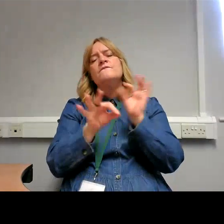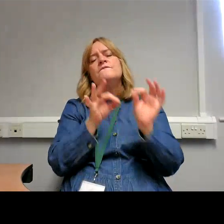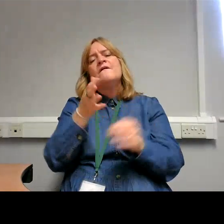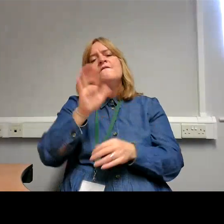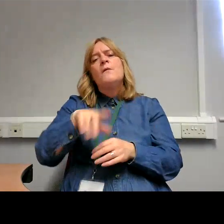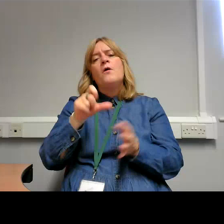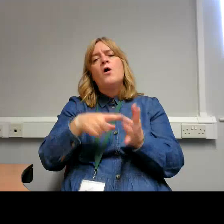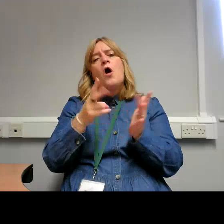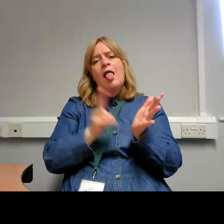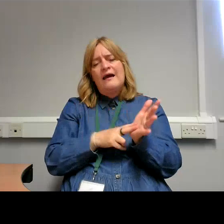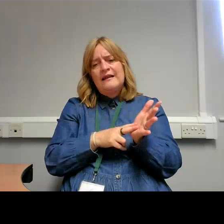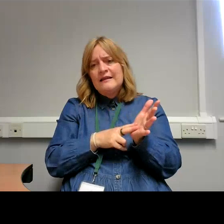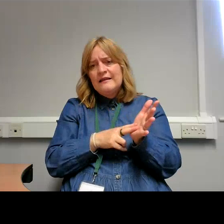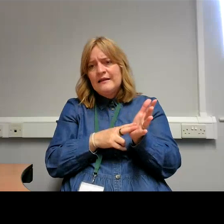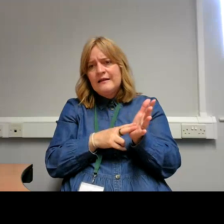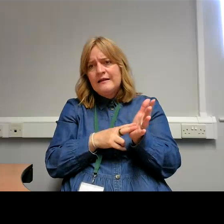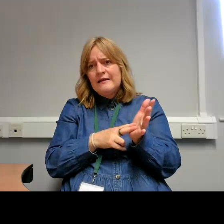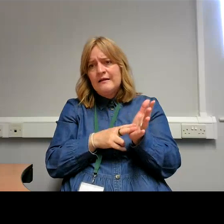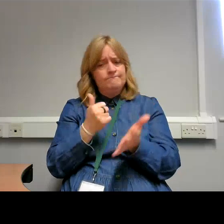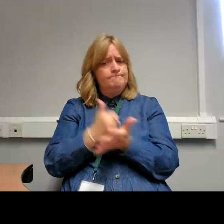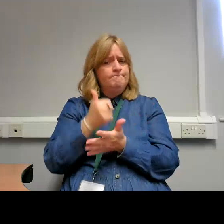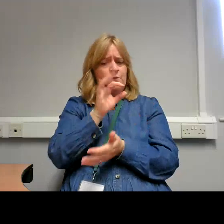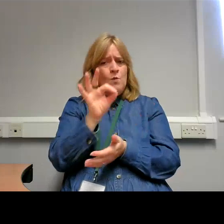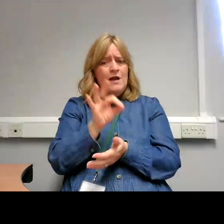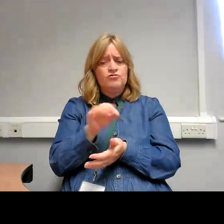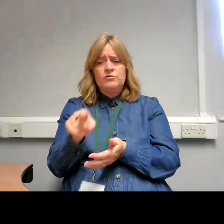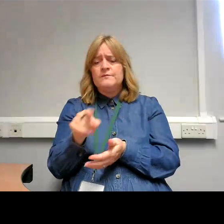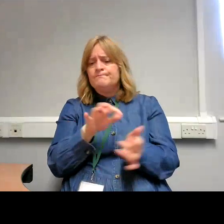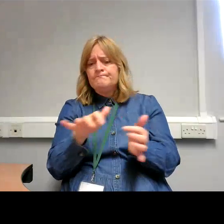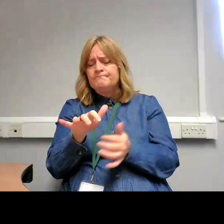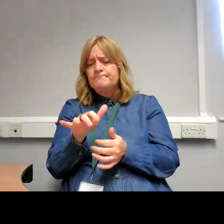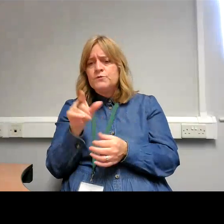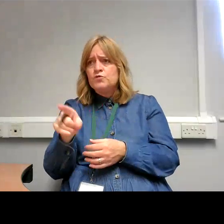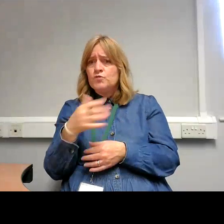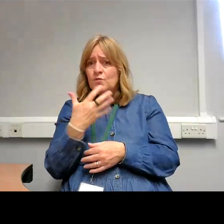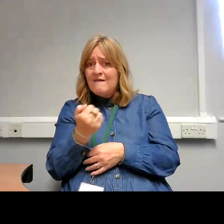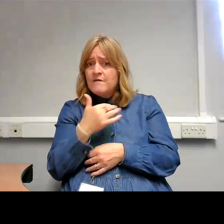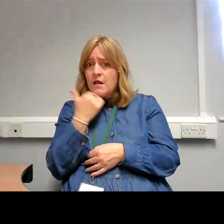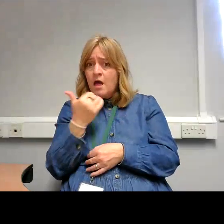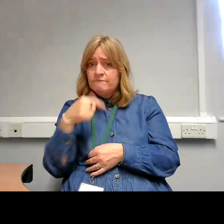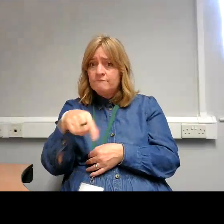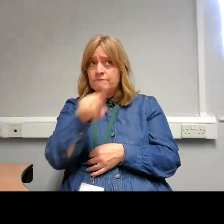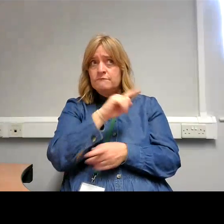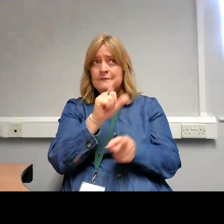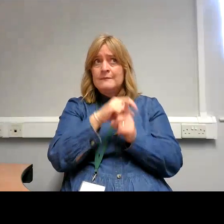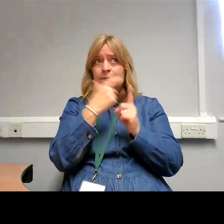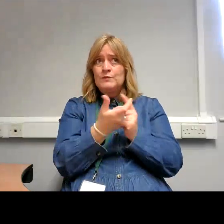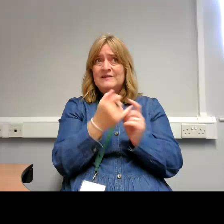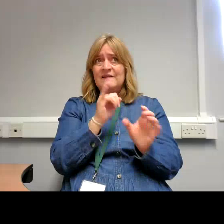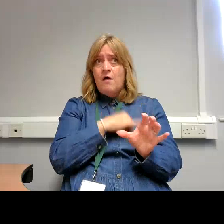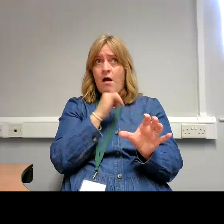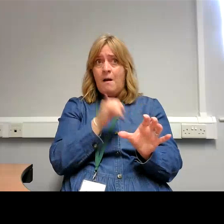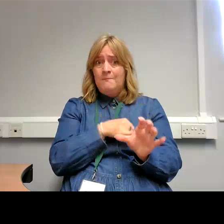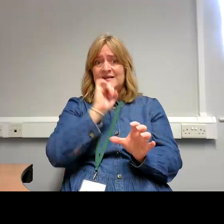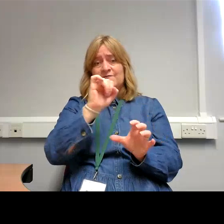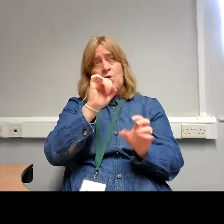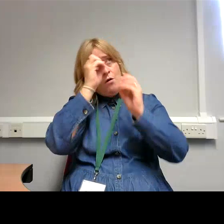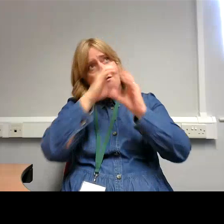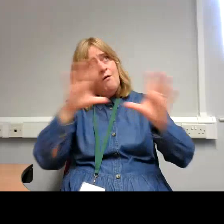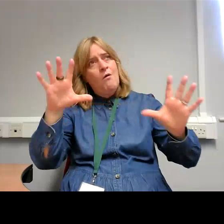Colin. Great question. Do you have enough community pharmacists for this plan? If not, it would be passing